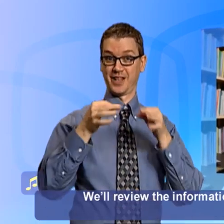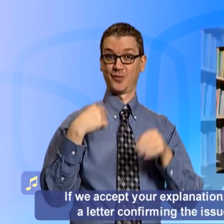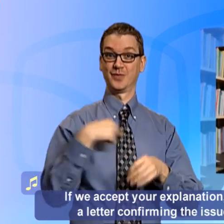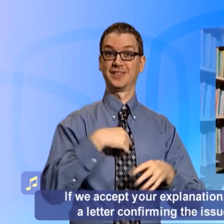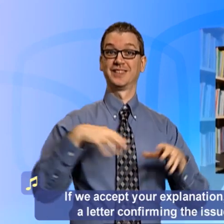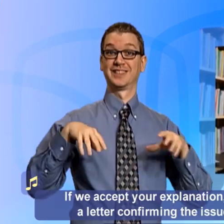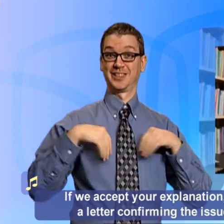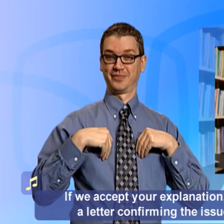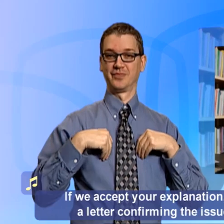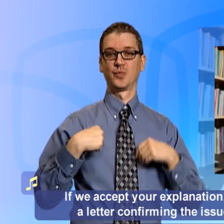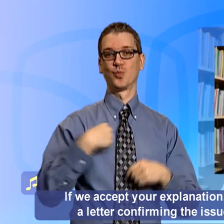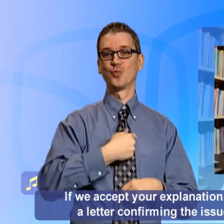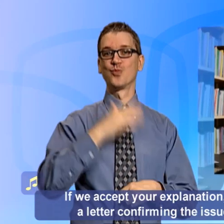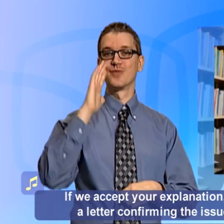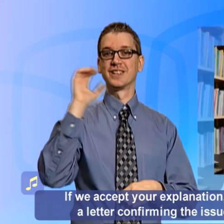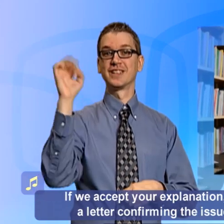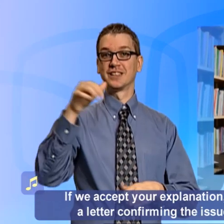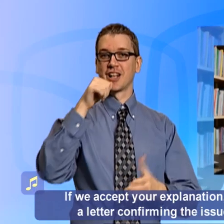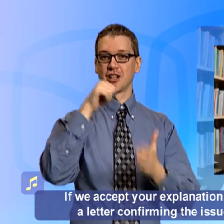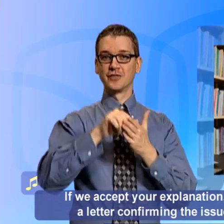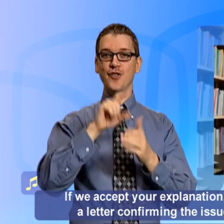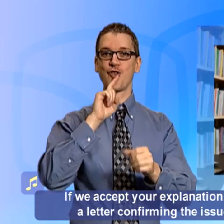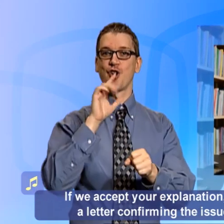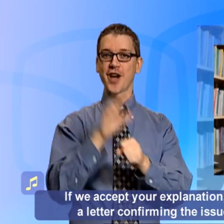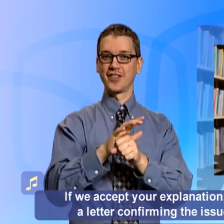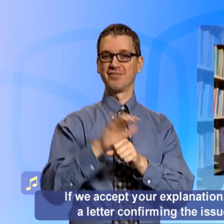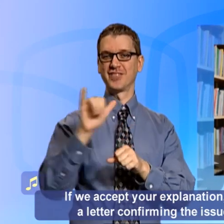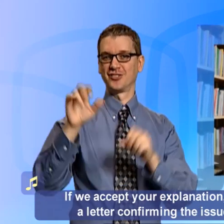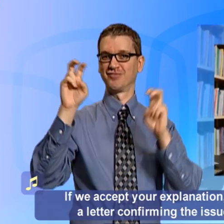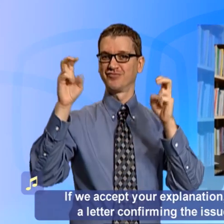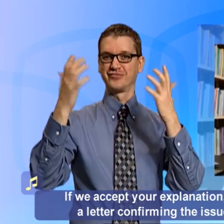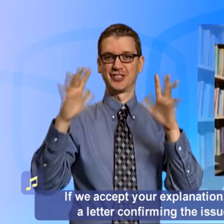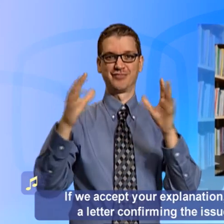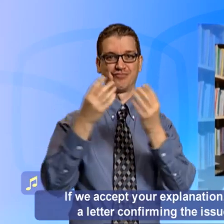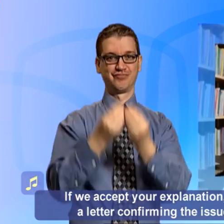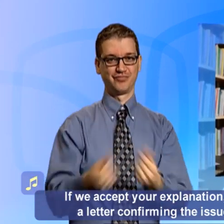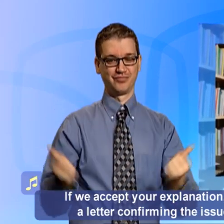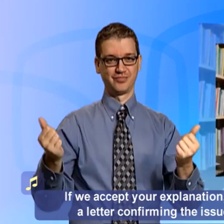If we accept your explanation, we'll send you a letter confirming the issue is resolved.